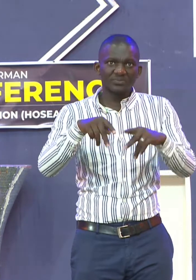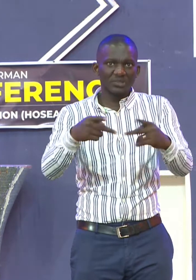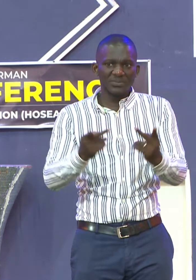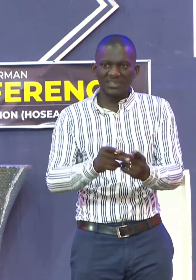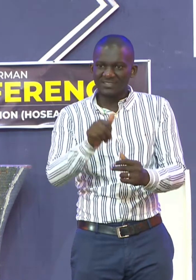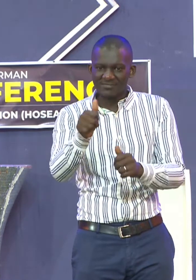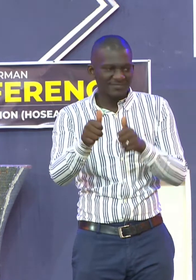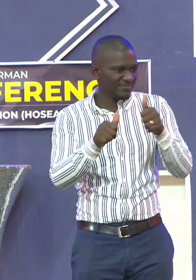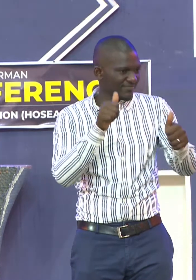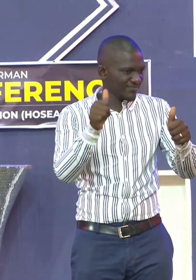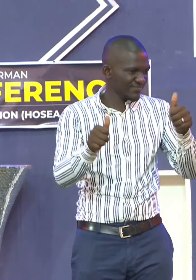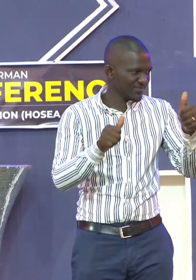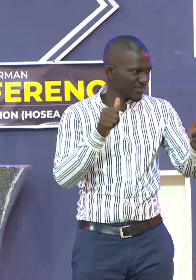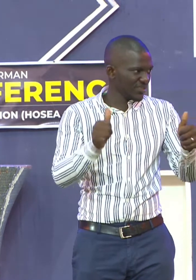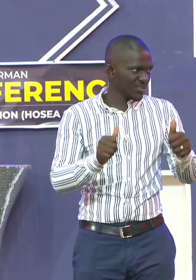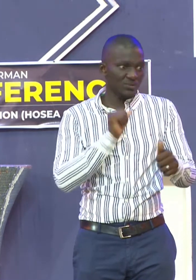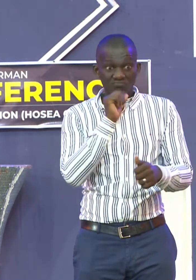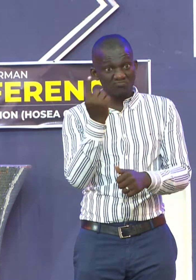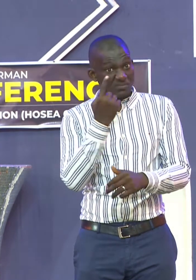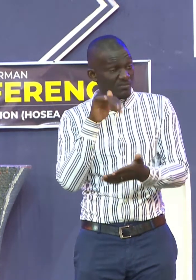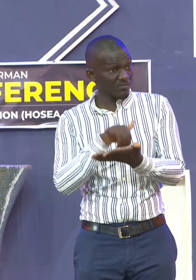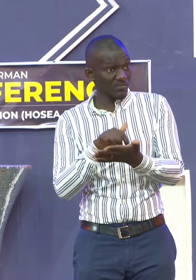our positions respectively. Not only